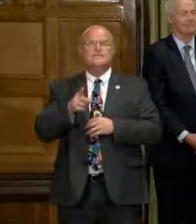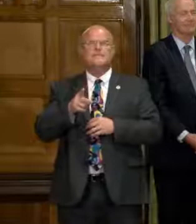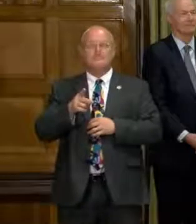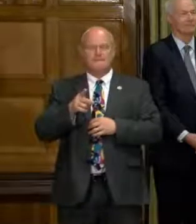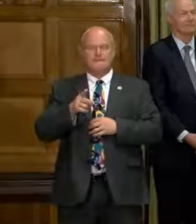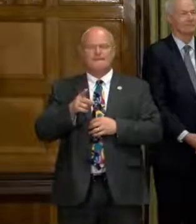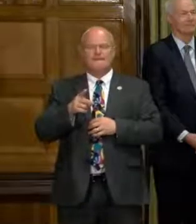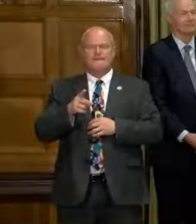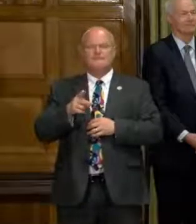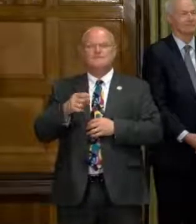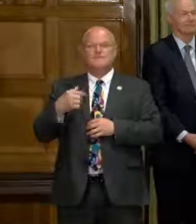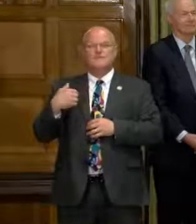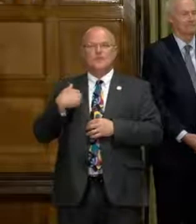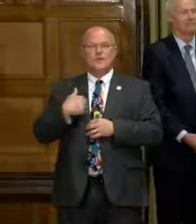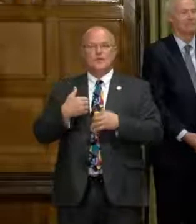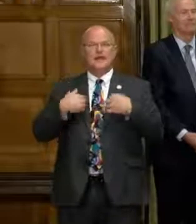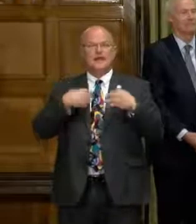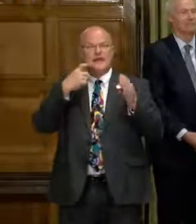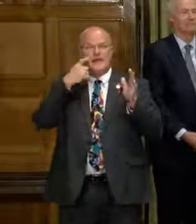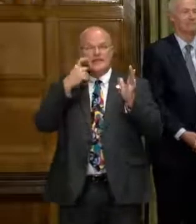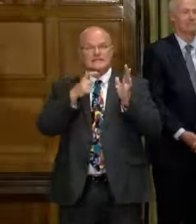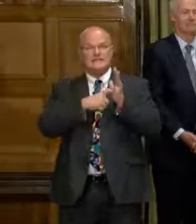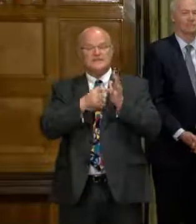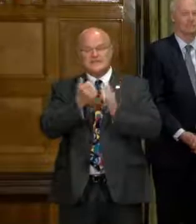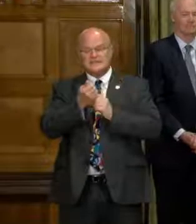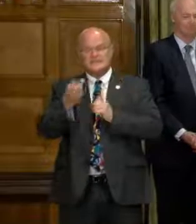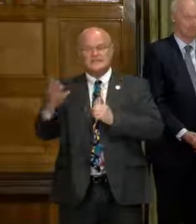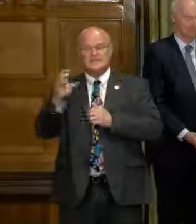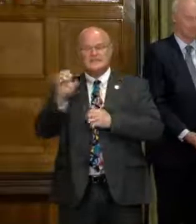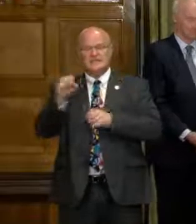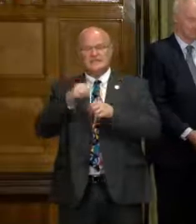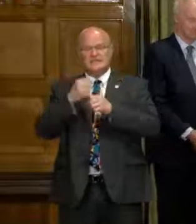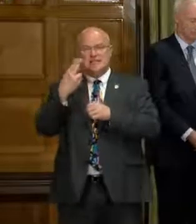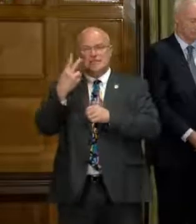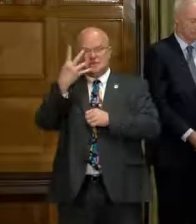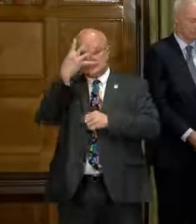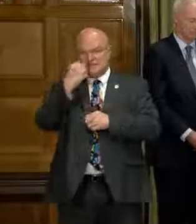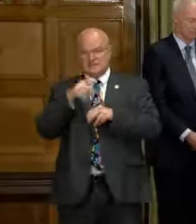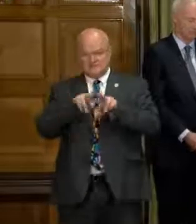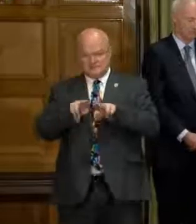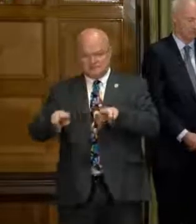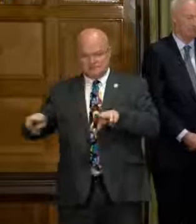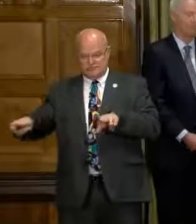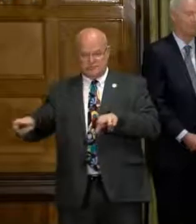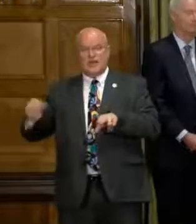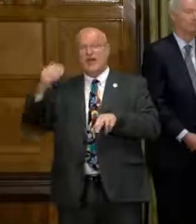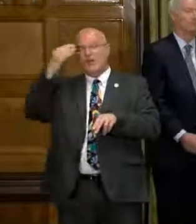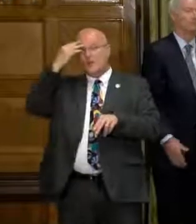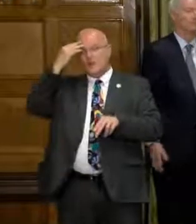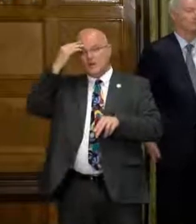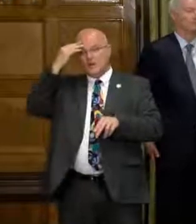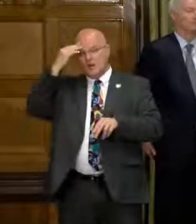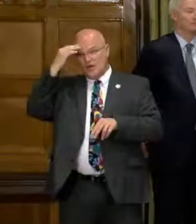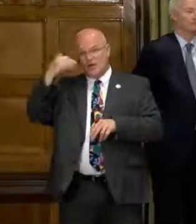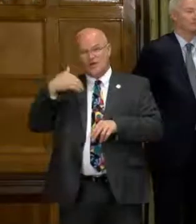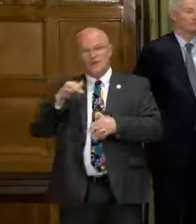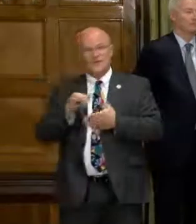Well, we knew we had identified a number of cases in that one barracks, and we know that there had